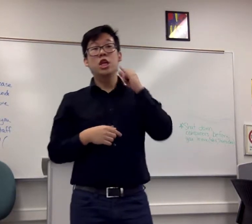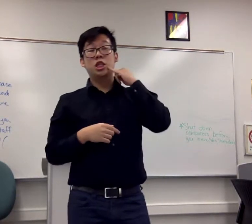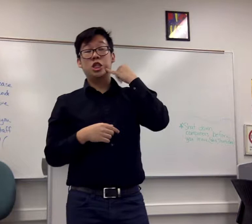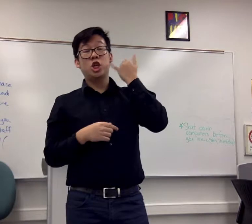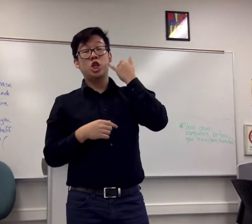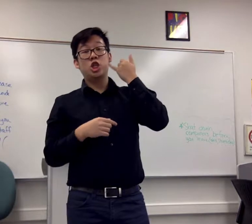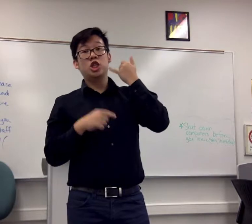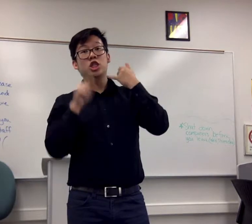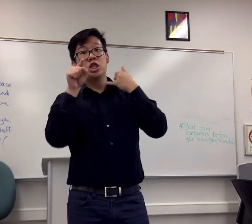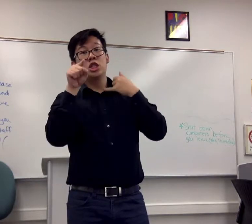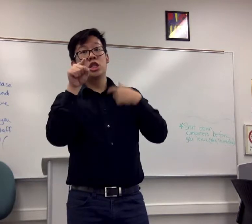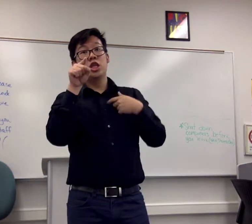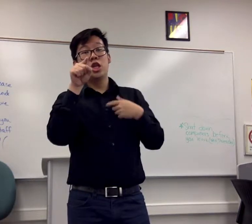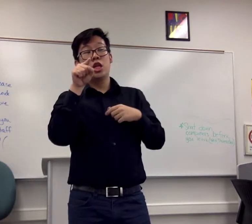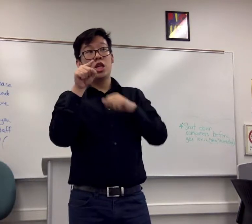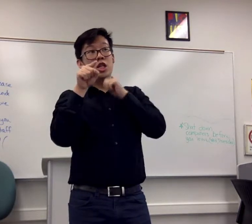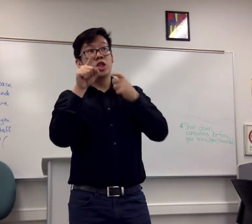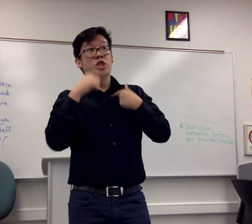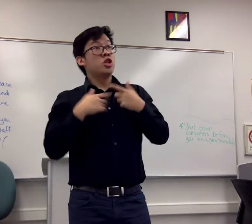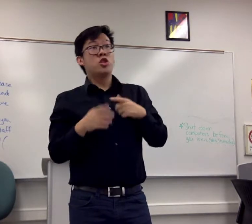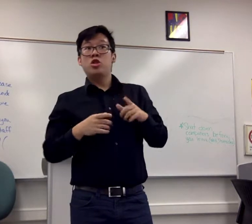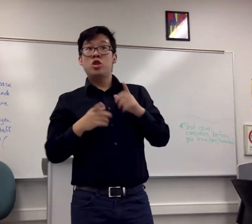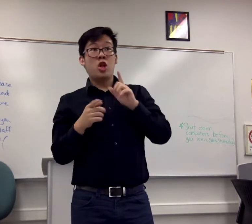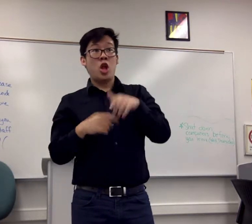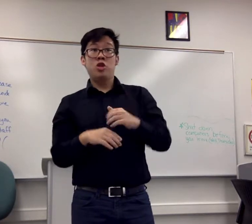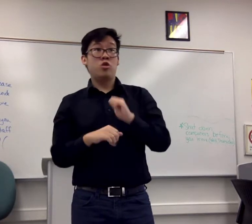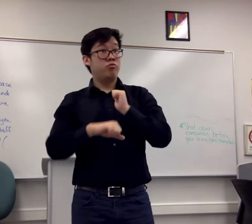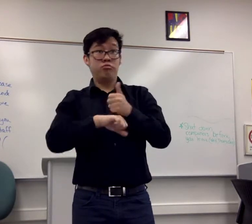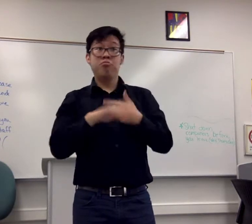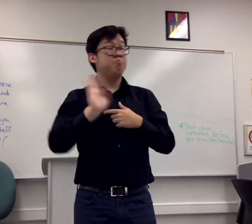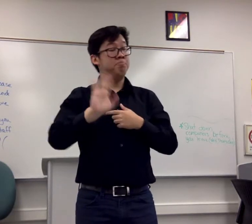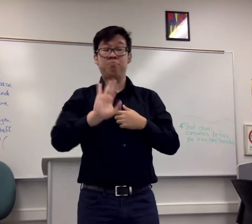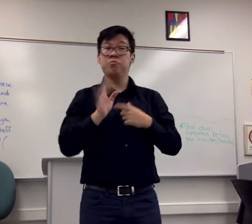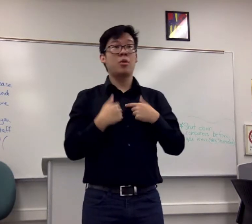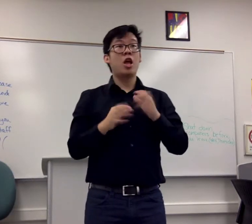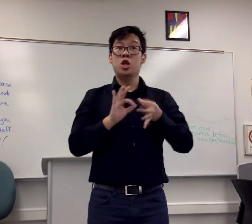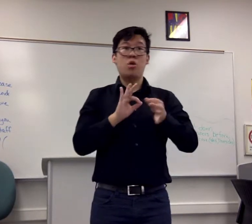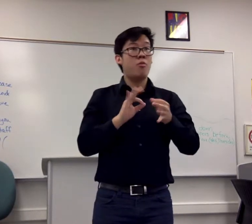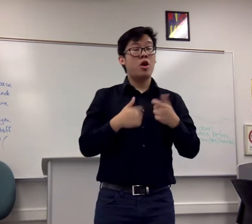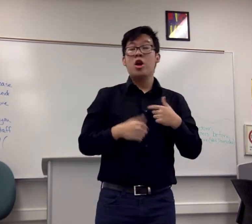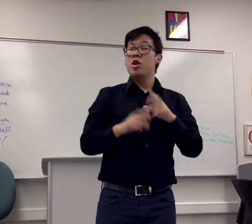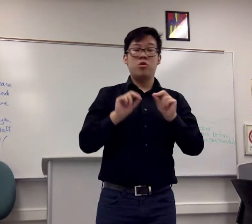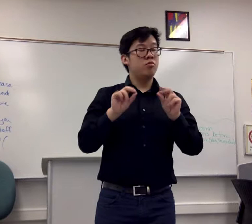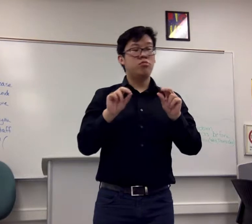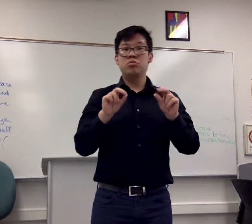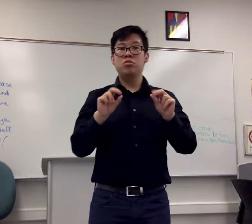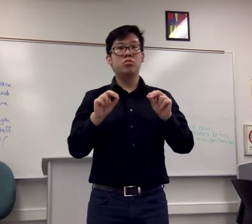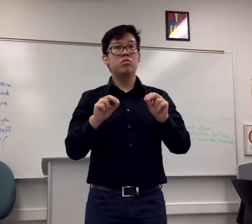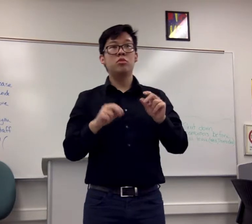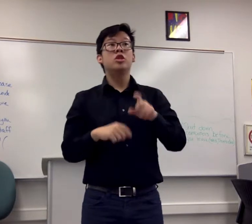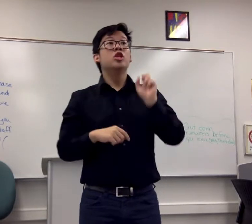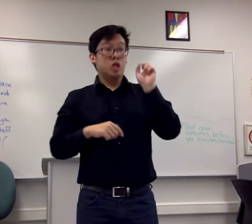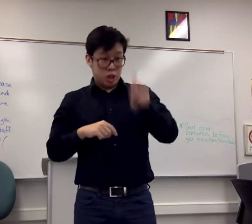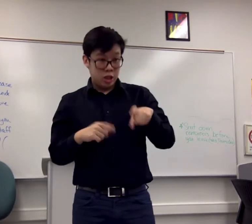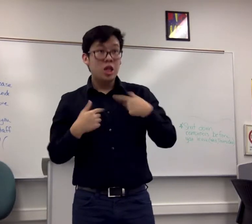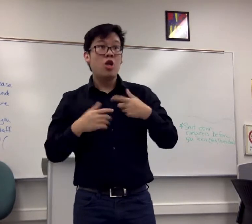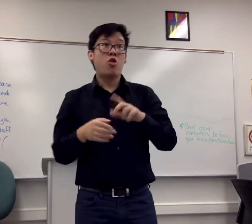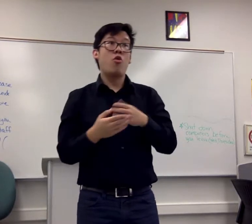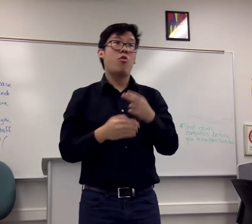not your place. That's not the interpreter's place. Hospitals have a system in place that tracks patients. Every time I go to the hospital, every time I go to